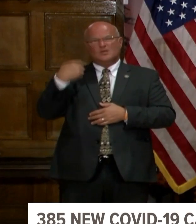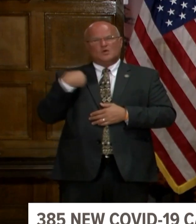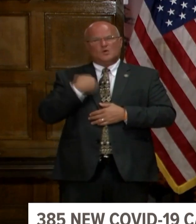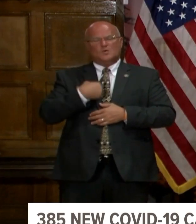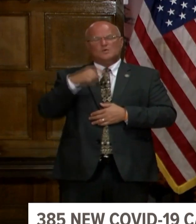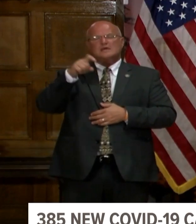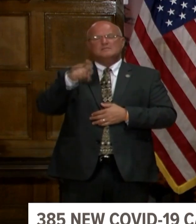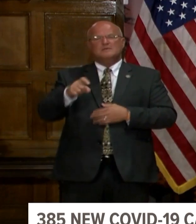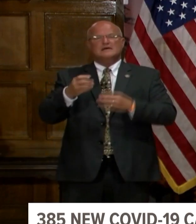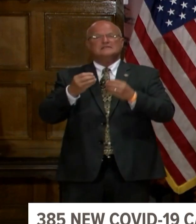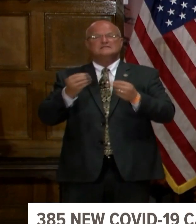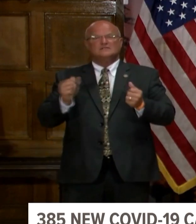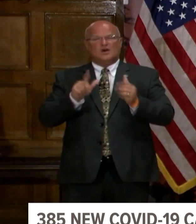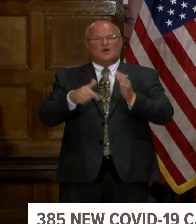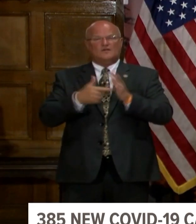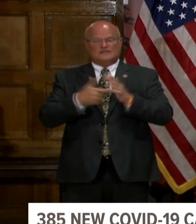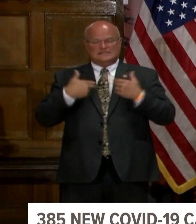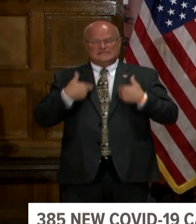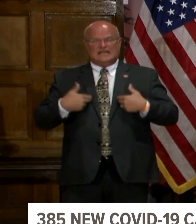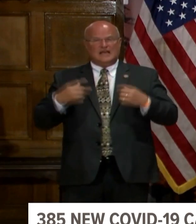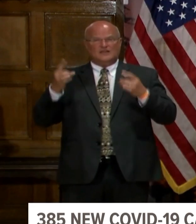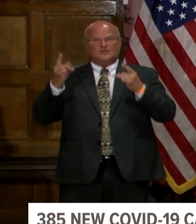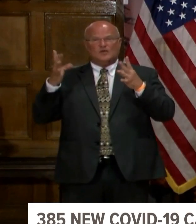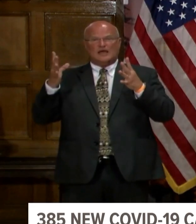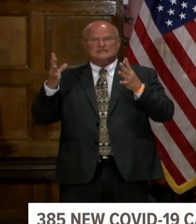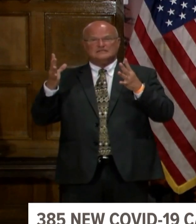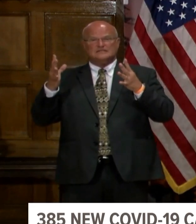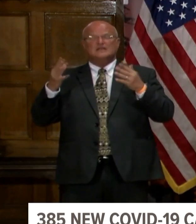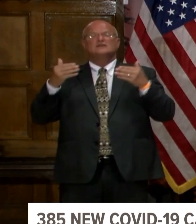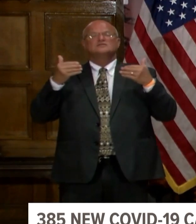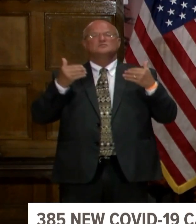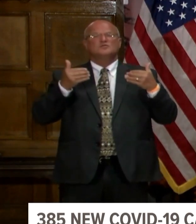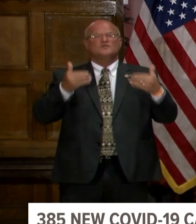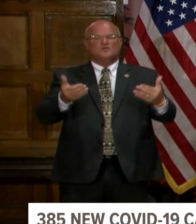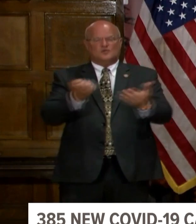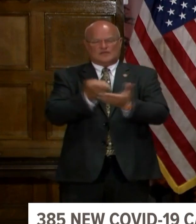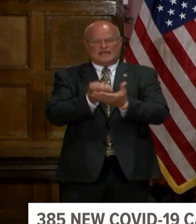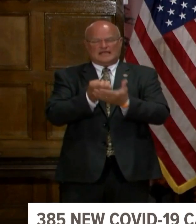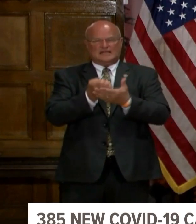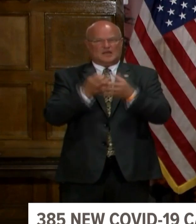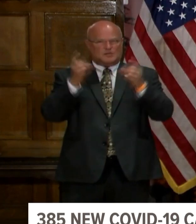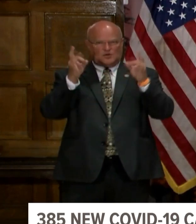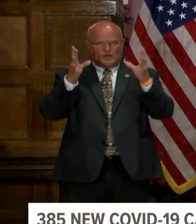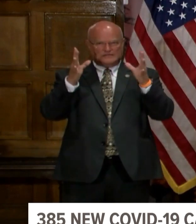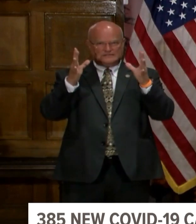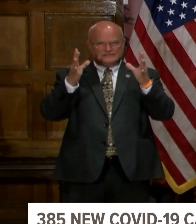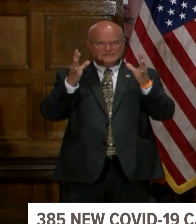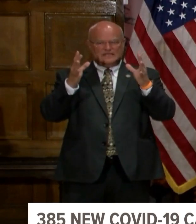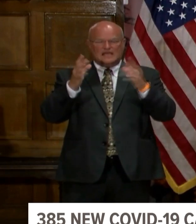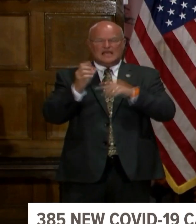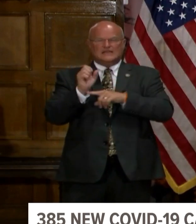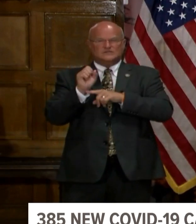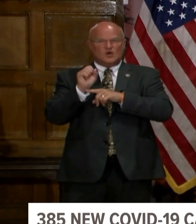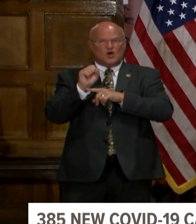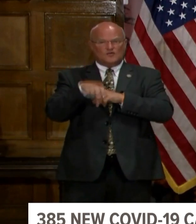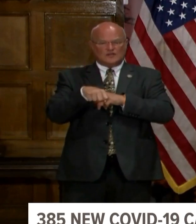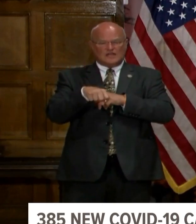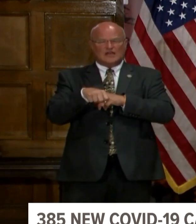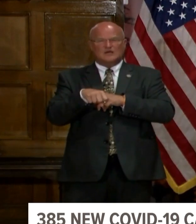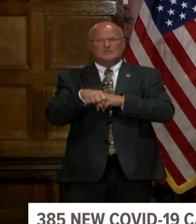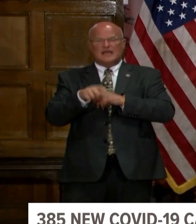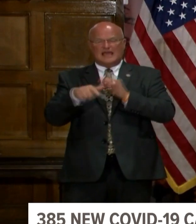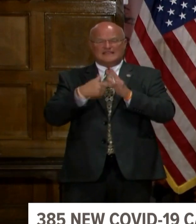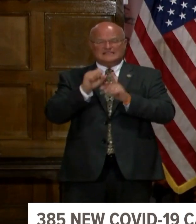to solve this health crisis to move forward in our economic crisis and to overcome and move out of